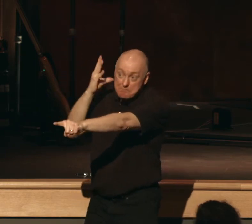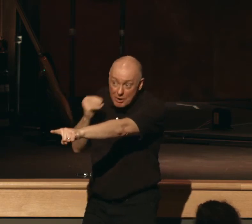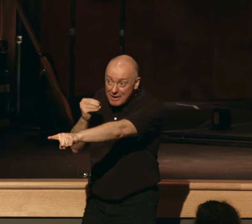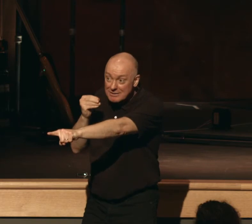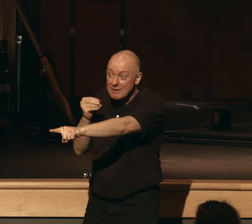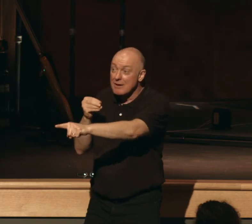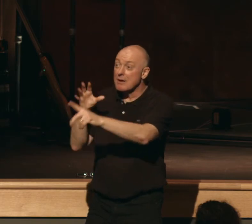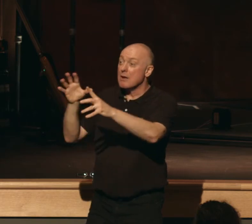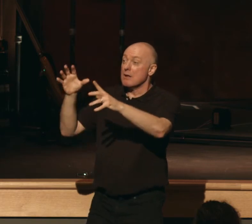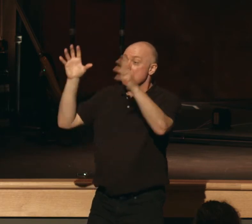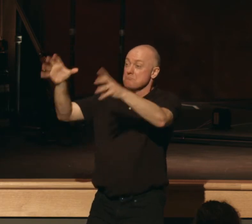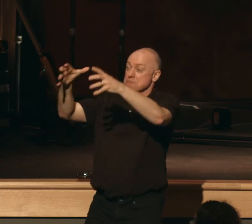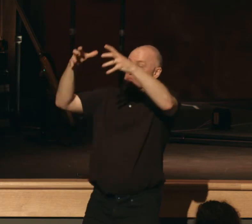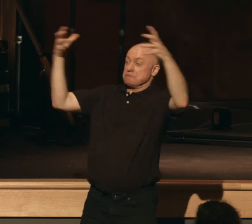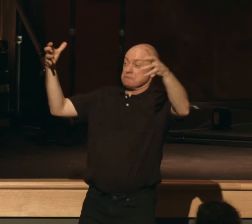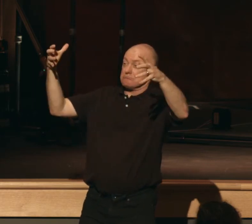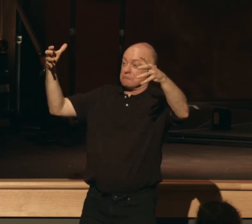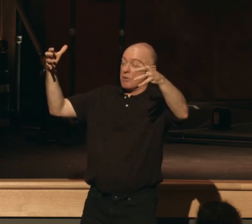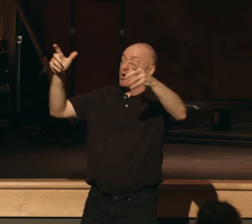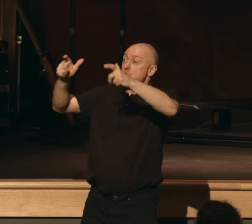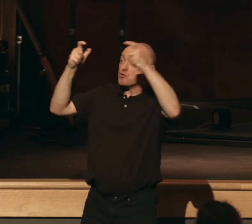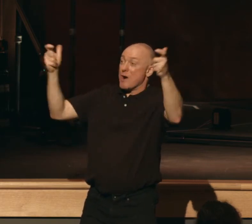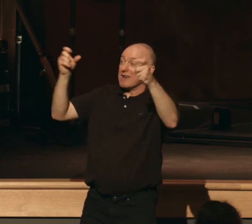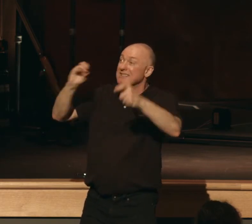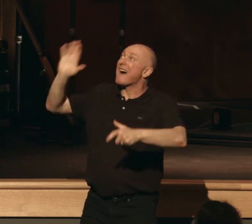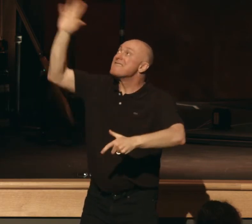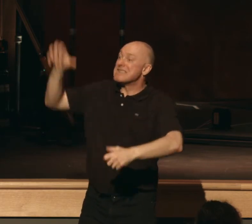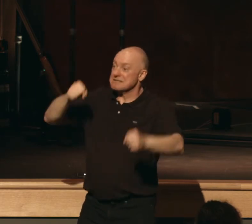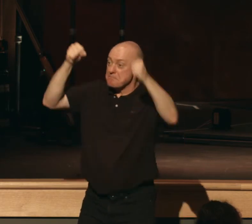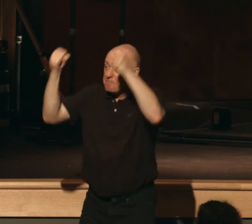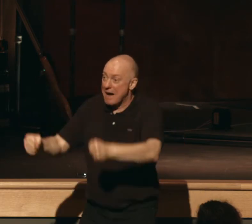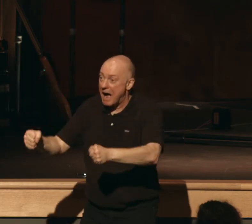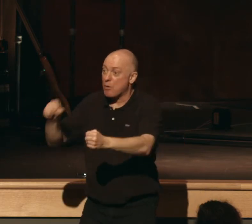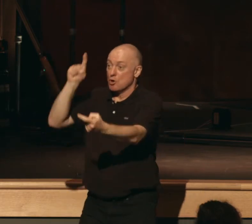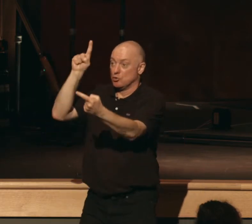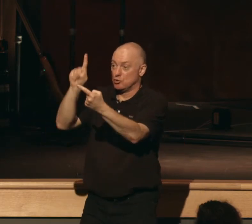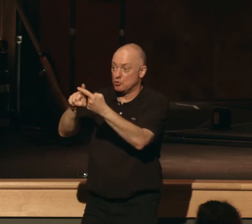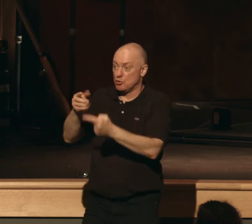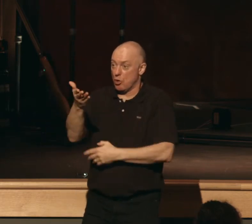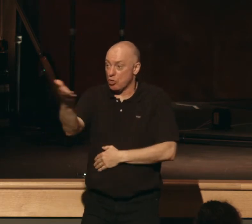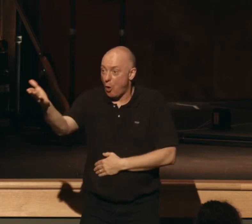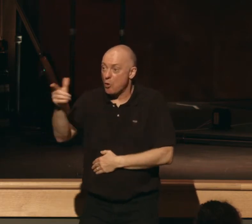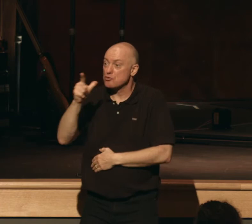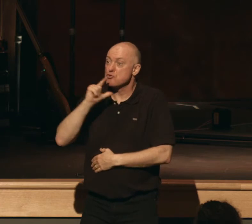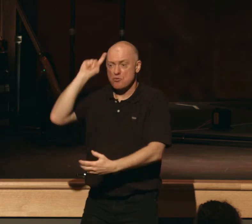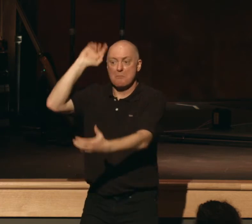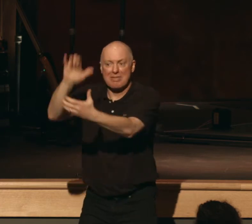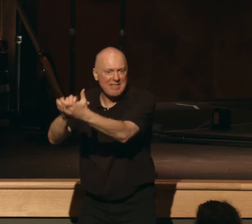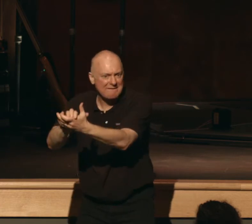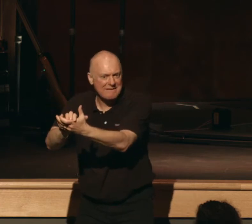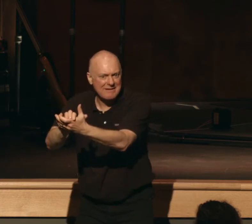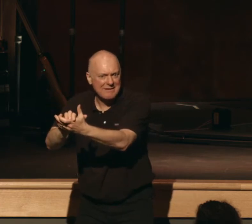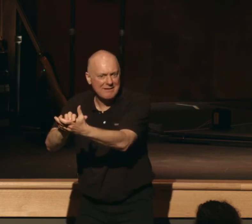that the Ephesians would know the immeasurable greatness of his power toward those who believe.